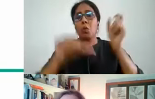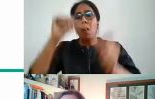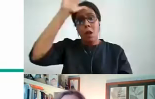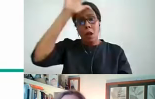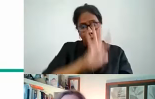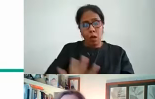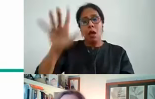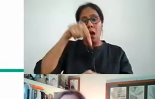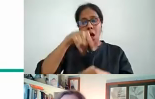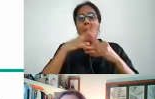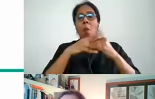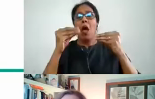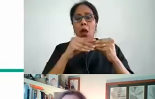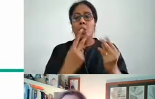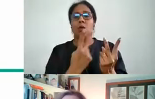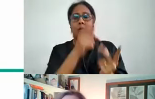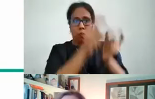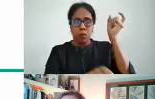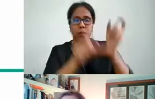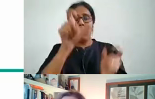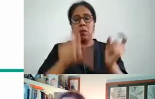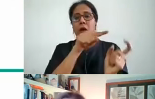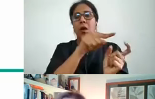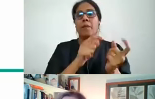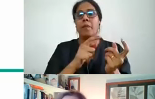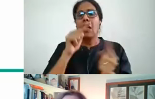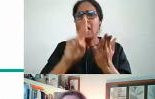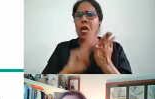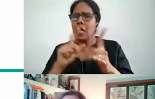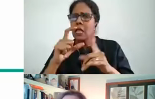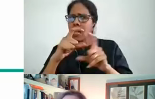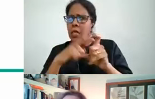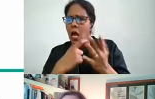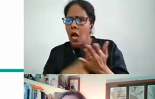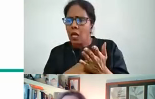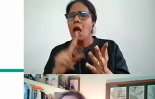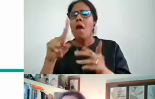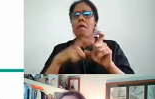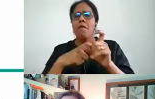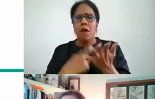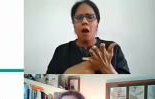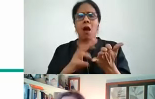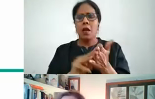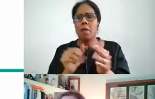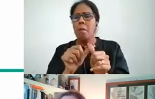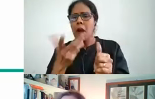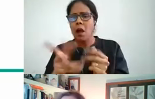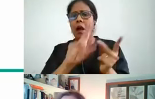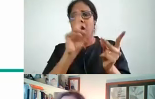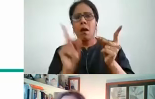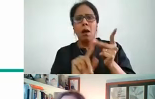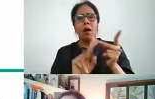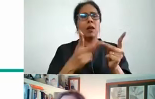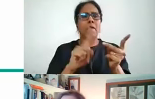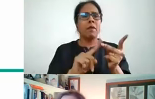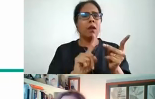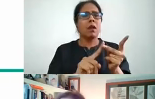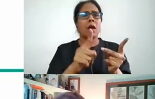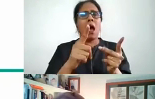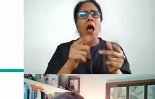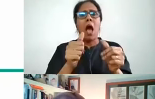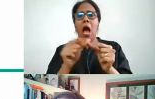in Bangalore, Induverma and Shubadeep Adhikari. I'd like to call them out for their outstanding work